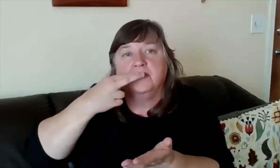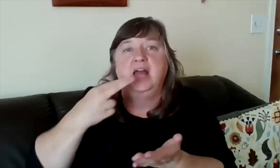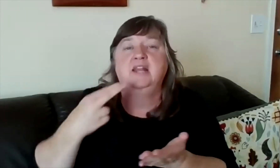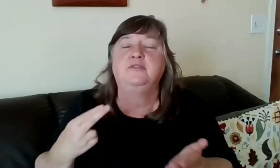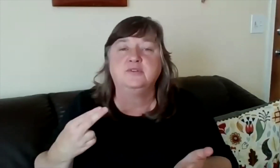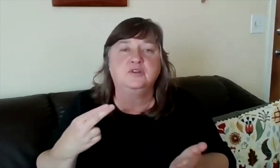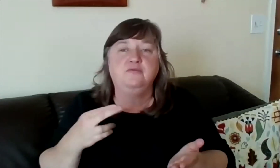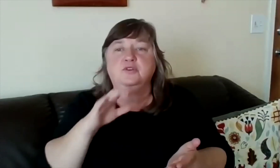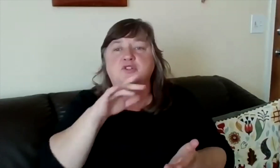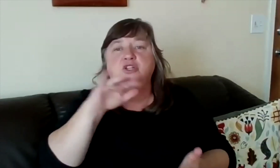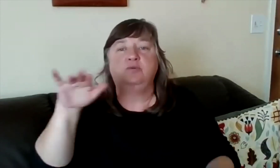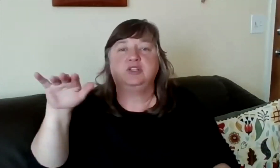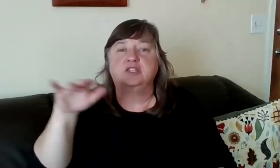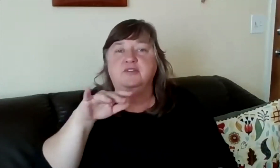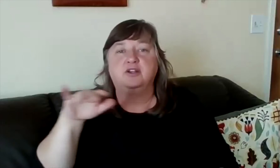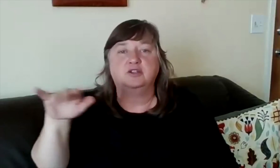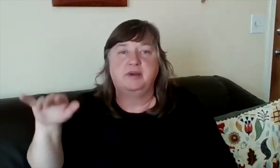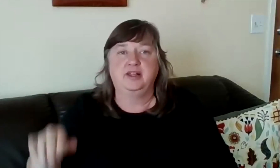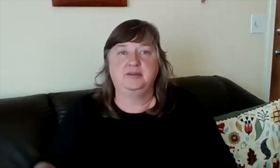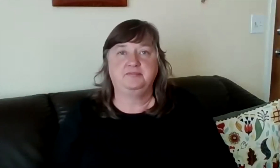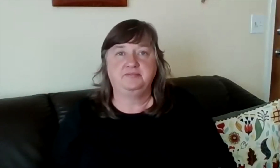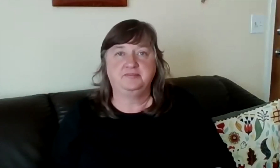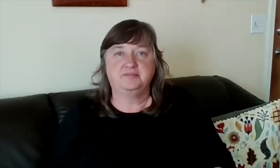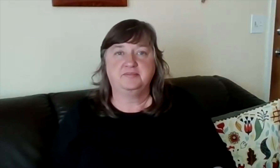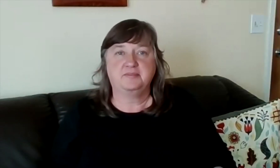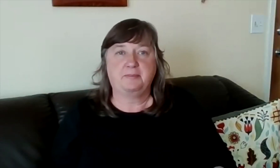And if there was confusion, you would just finger spell it.